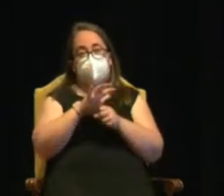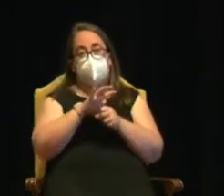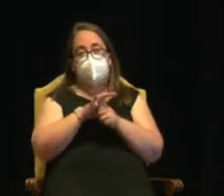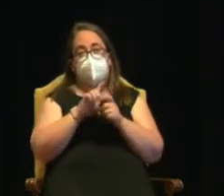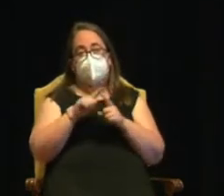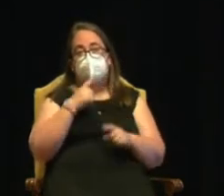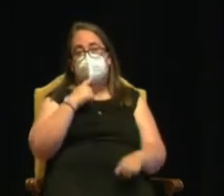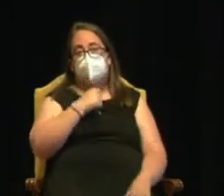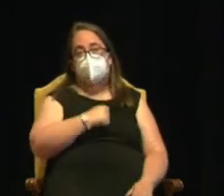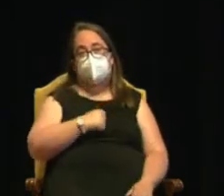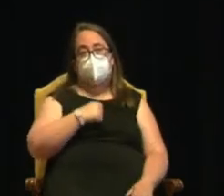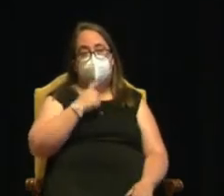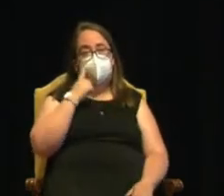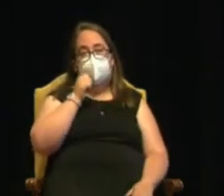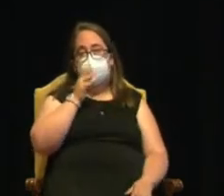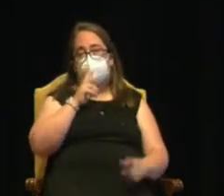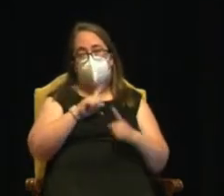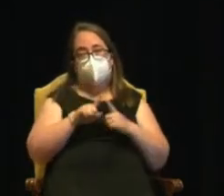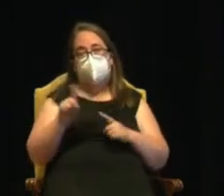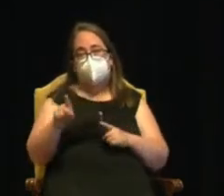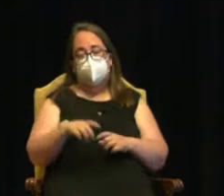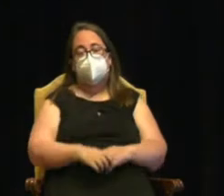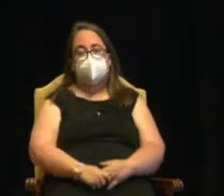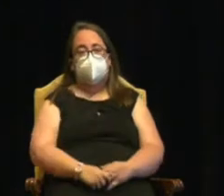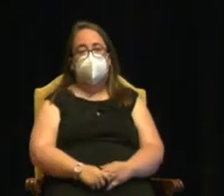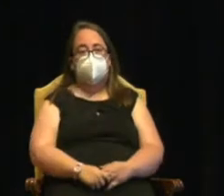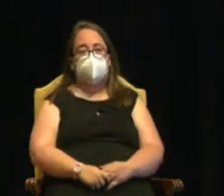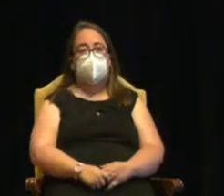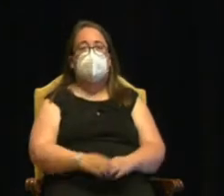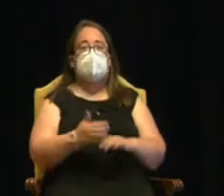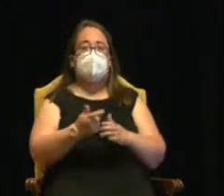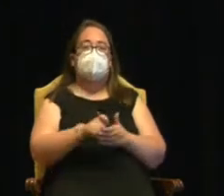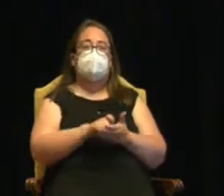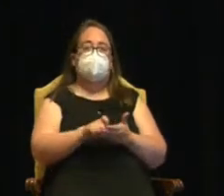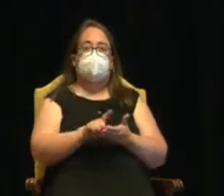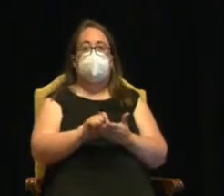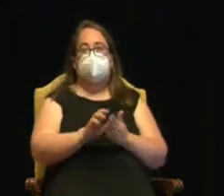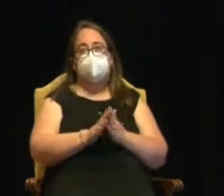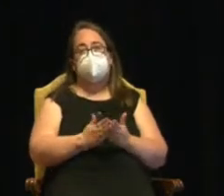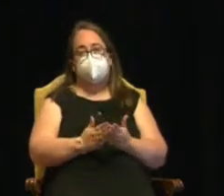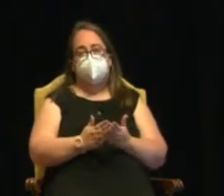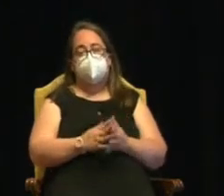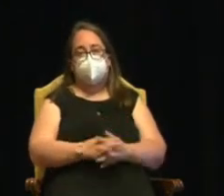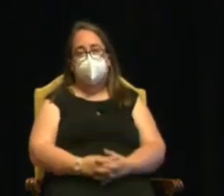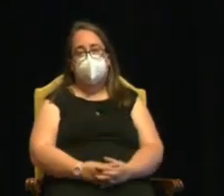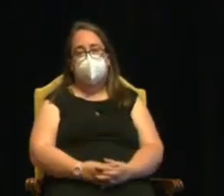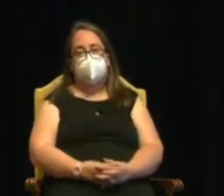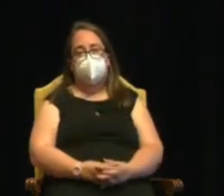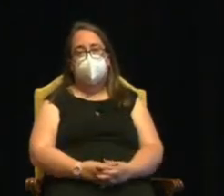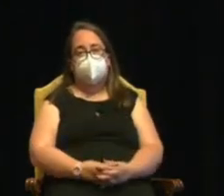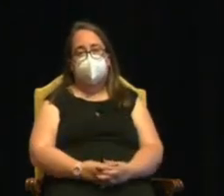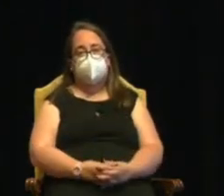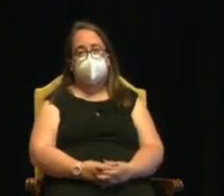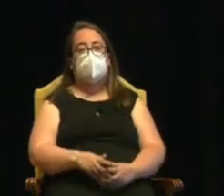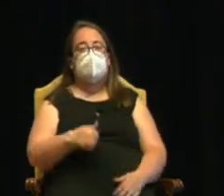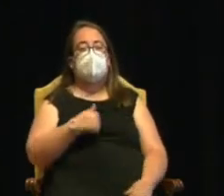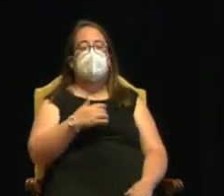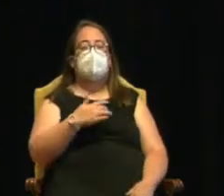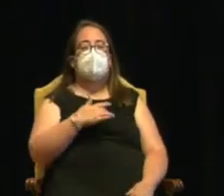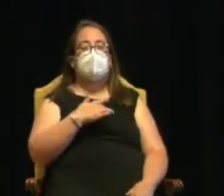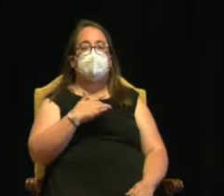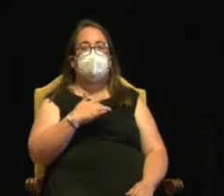to apologize for not talking to you before I wrote and published this book. I feel